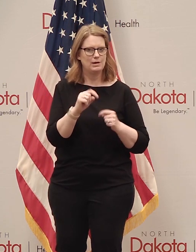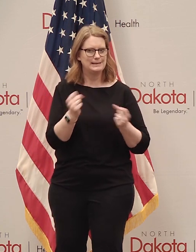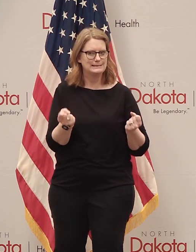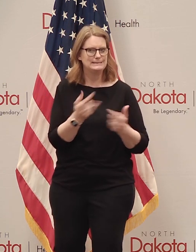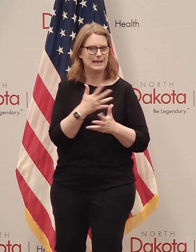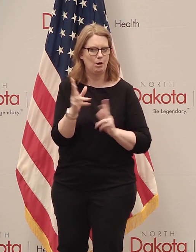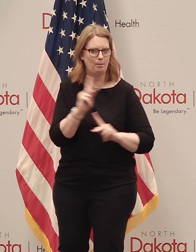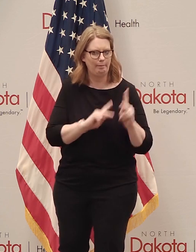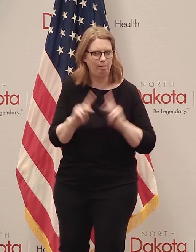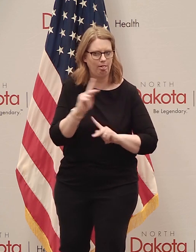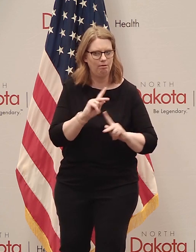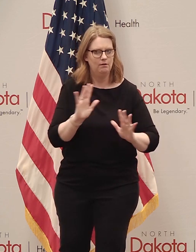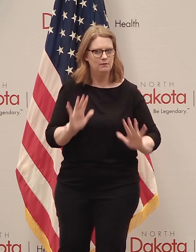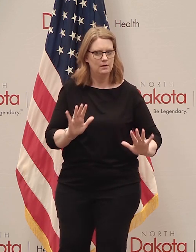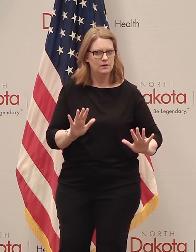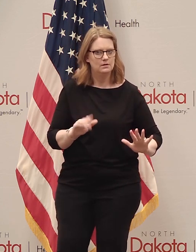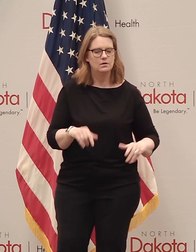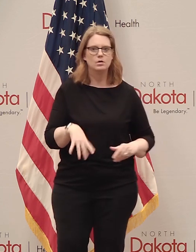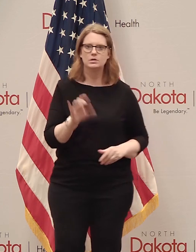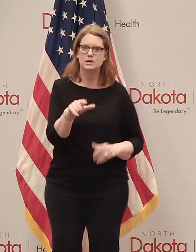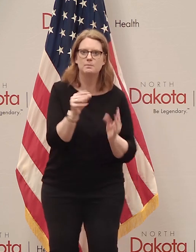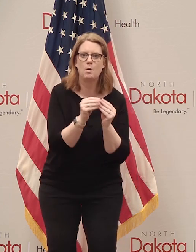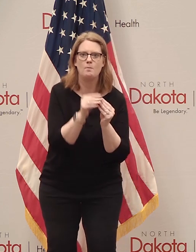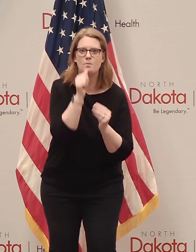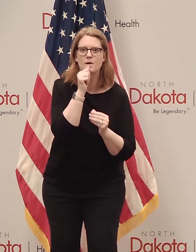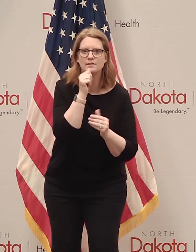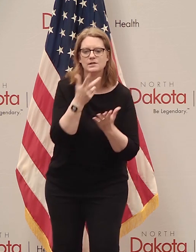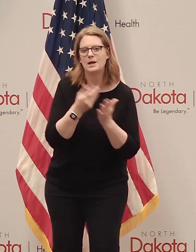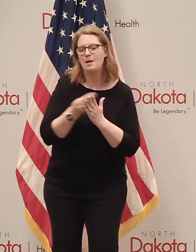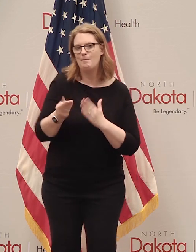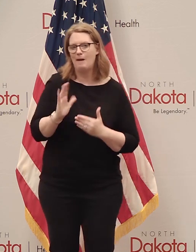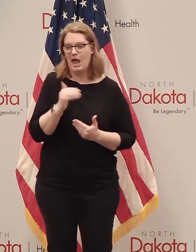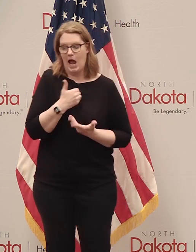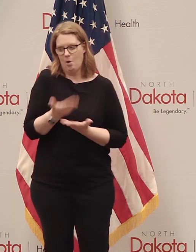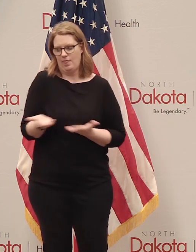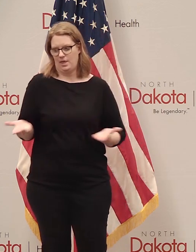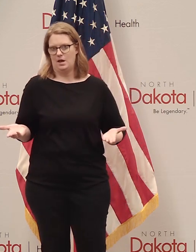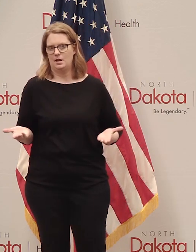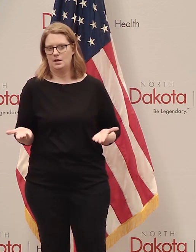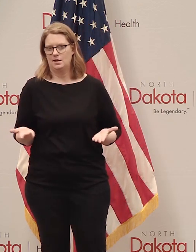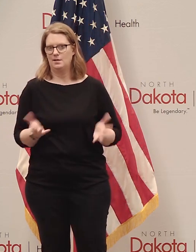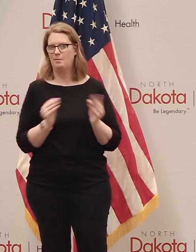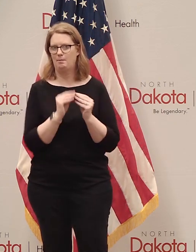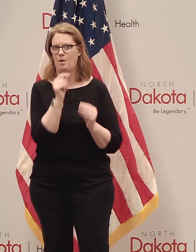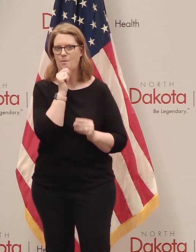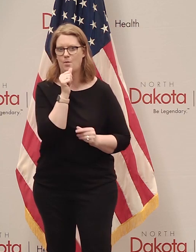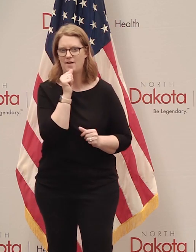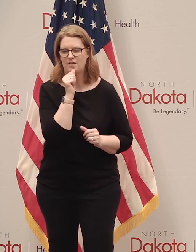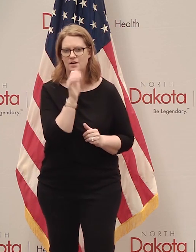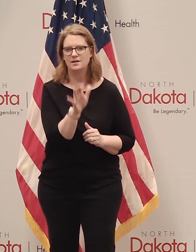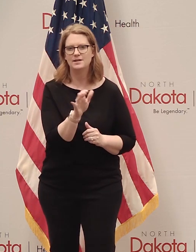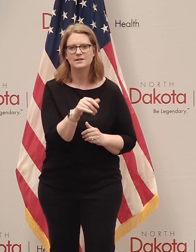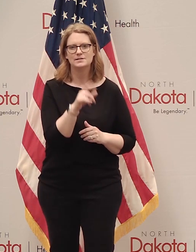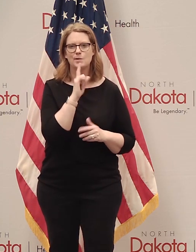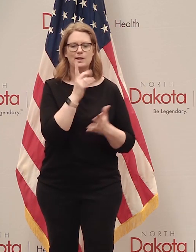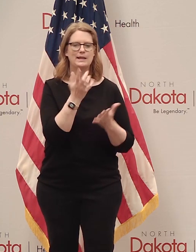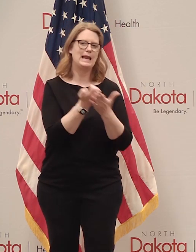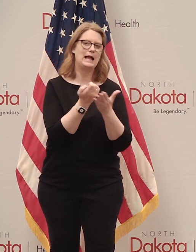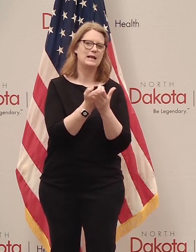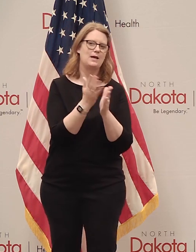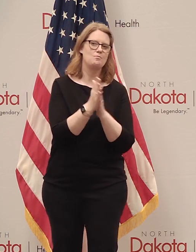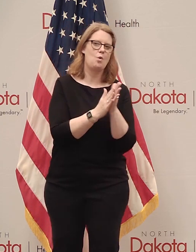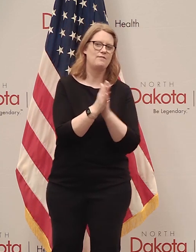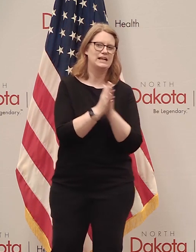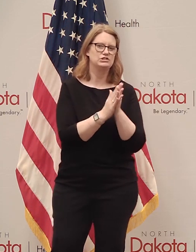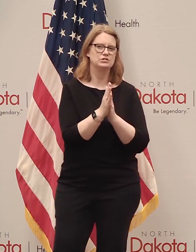scare people about you need more privacy, so buy our thing, so you'll be more private. So there is actually an economic motivation